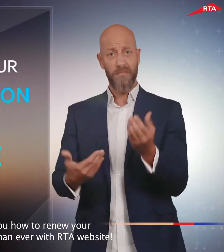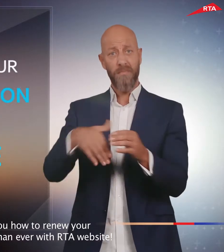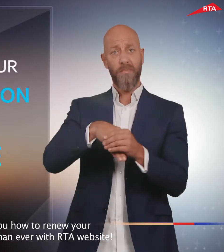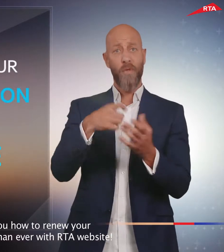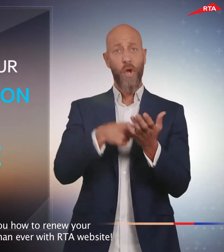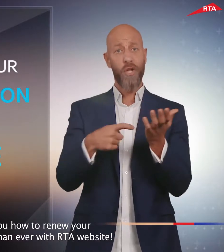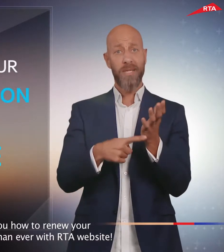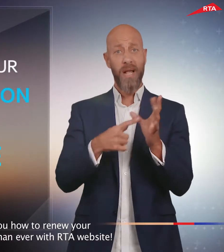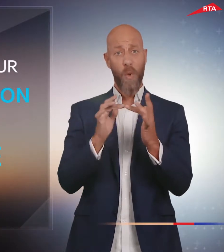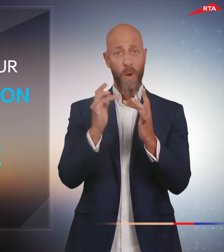website.